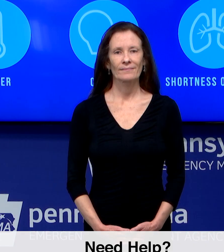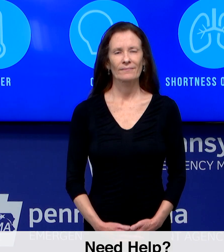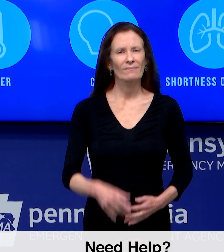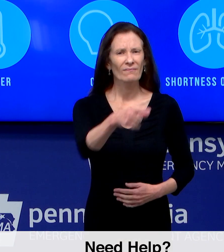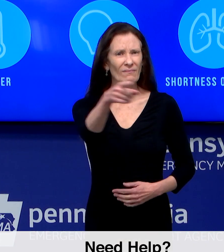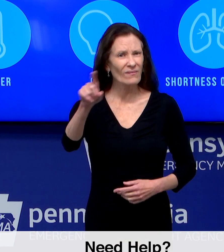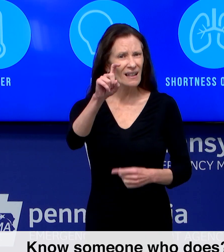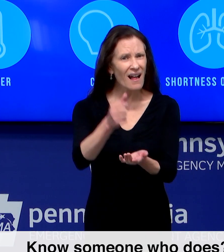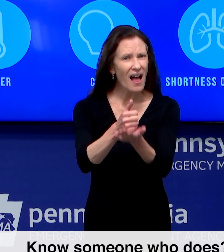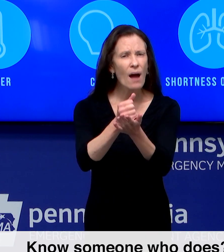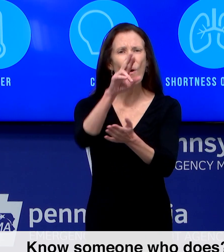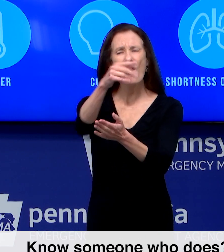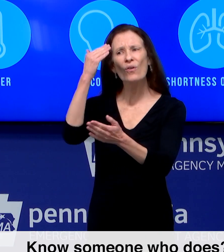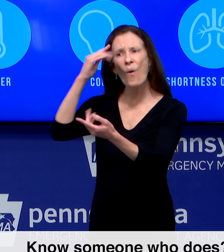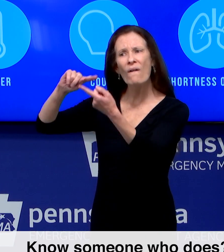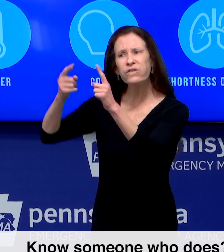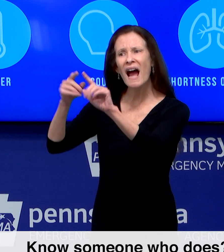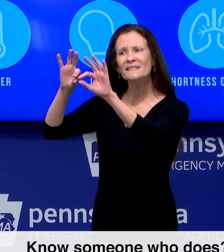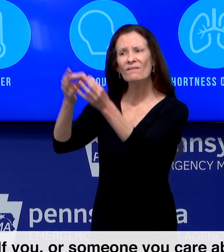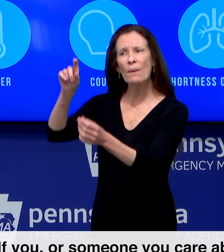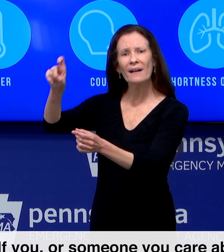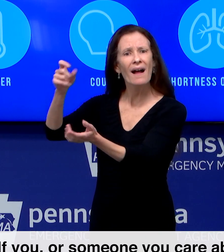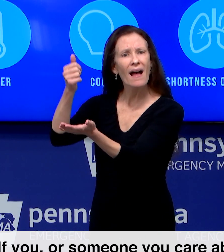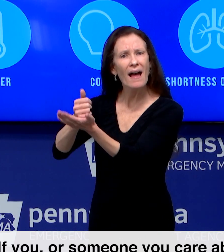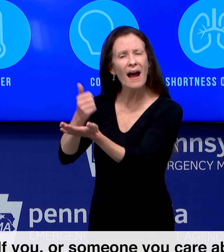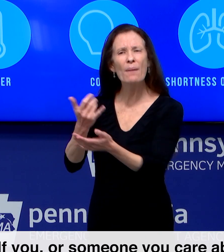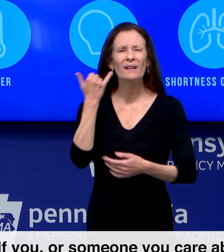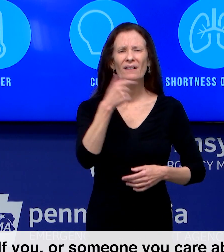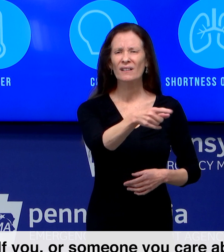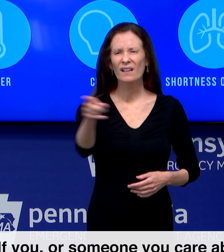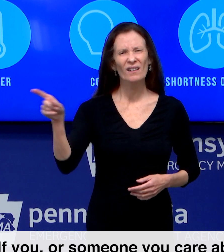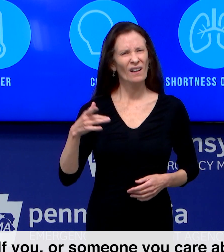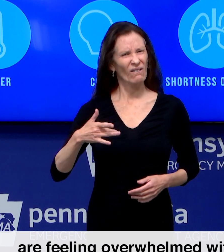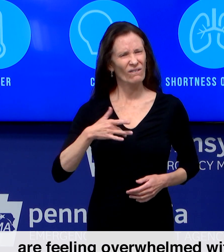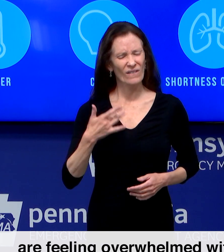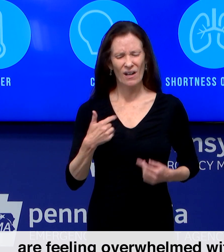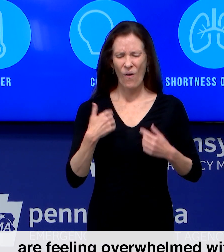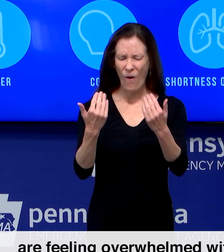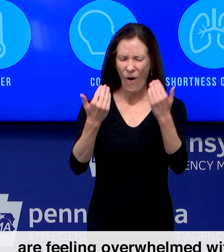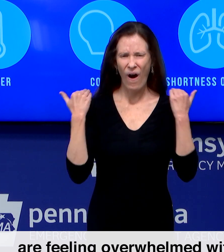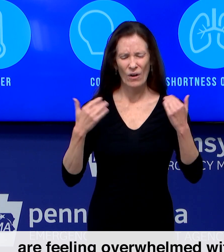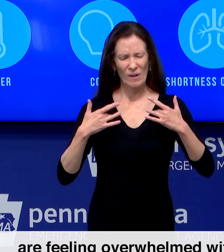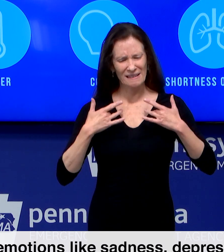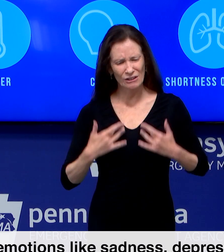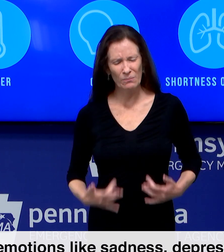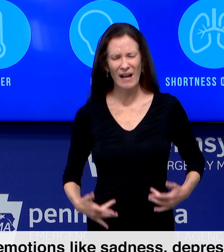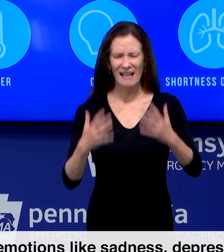Need help? Know someone who does? If you or someone you care about are feeling overwhelmed with emotions